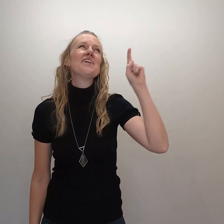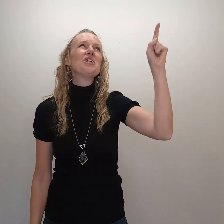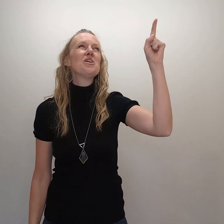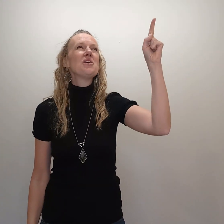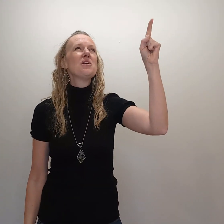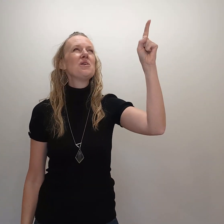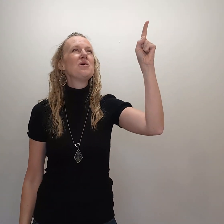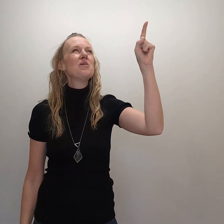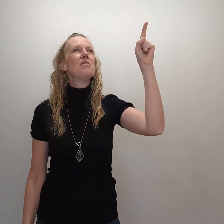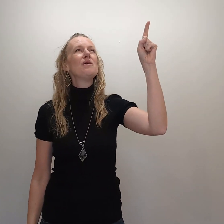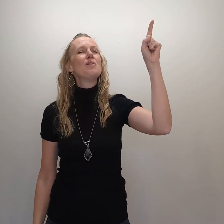need you.